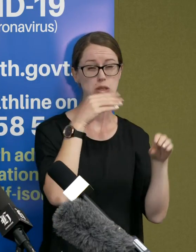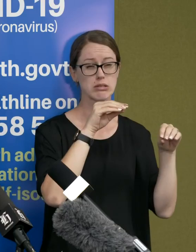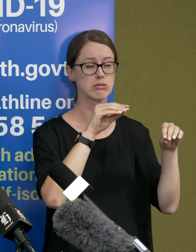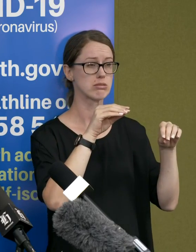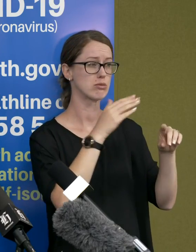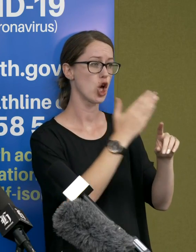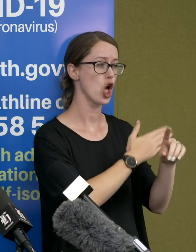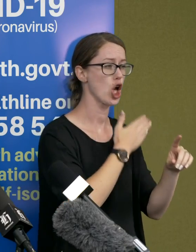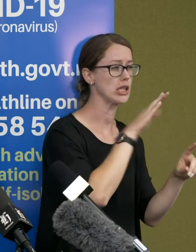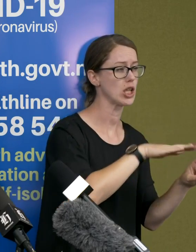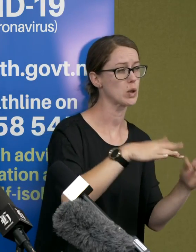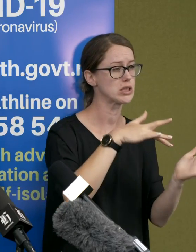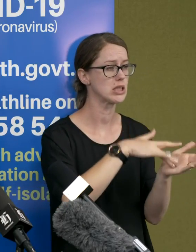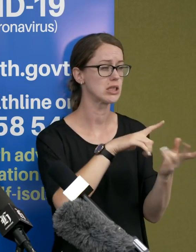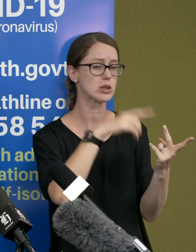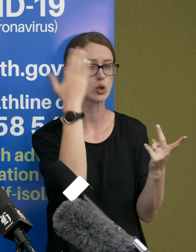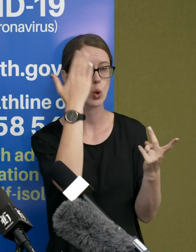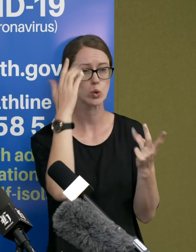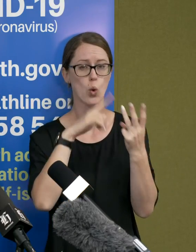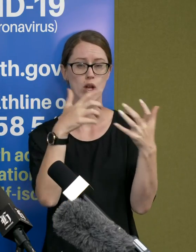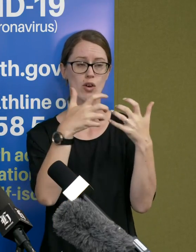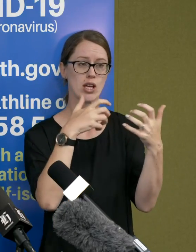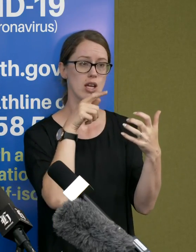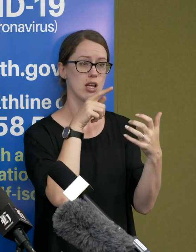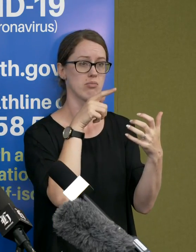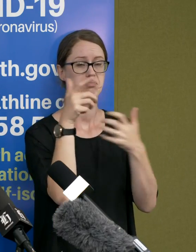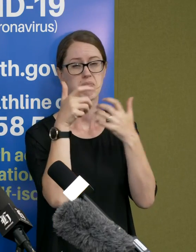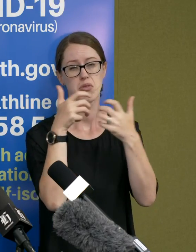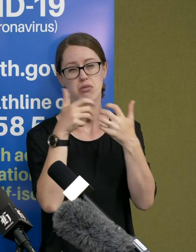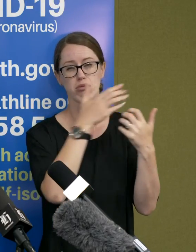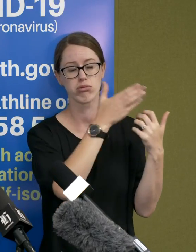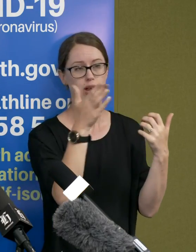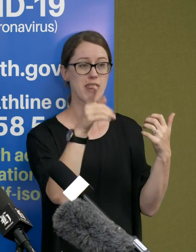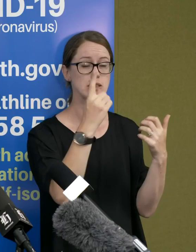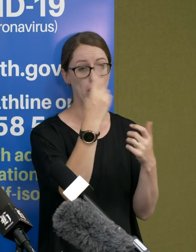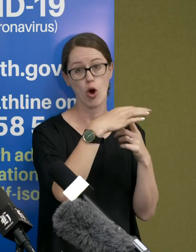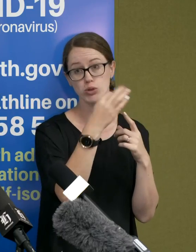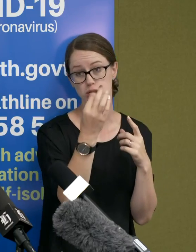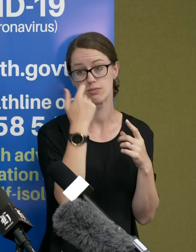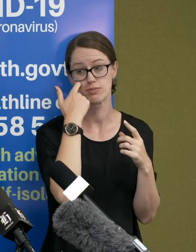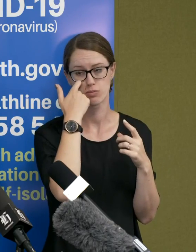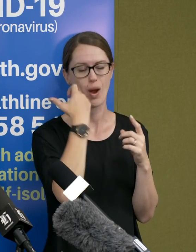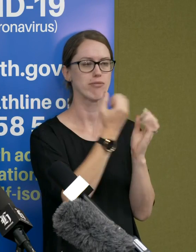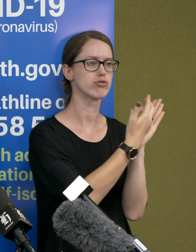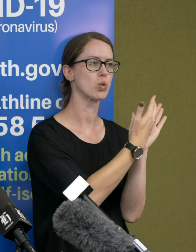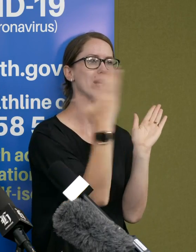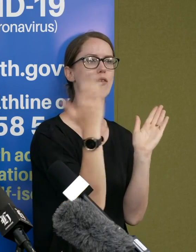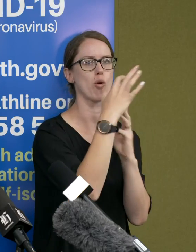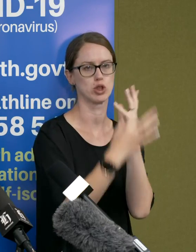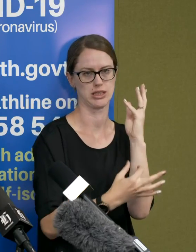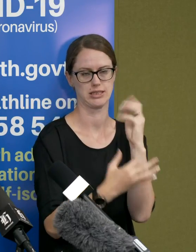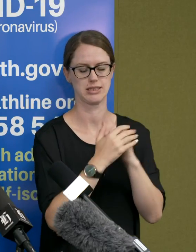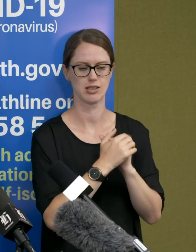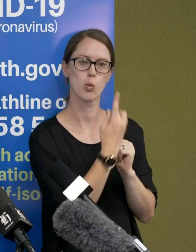they're early childhood centres, schools or universities or other tertiary institutions, is an option, and it's one of the suite of options we've got.